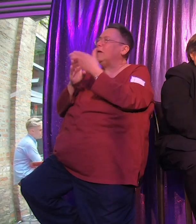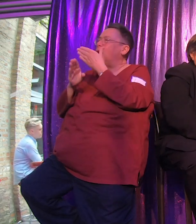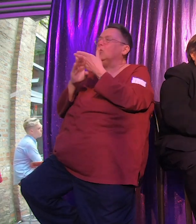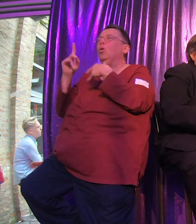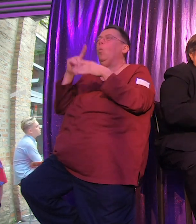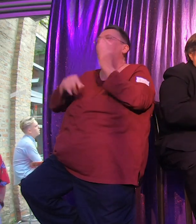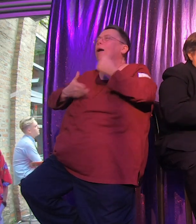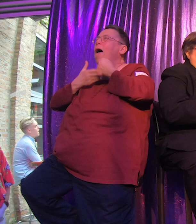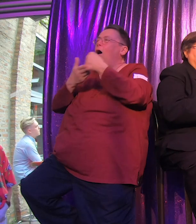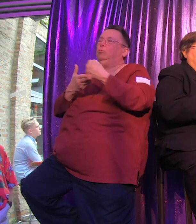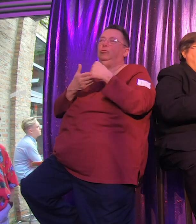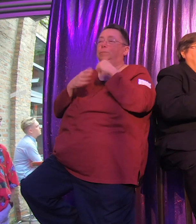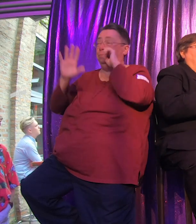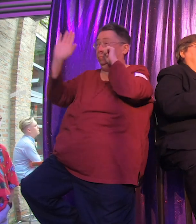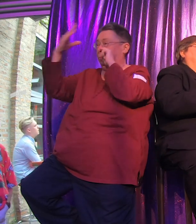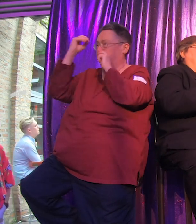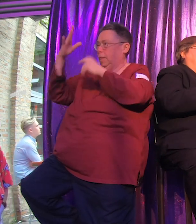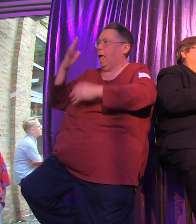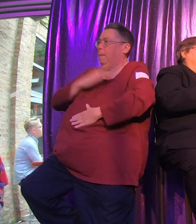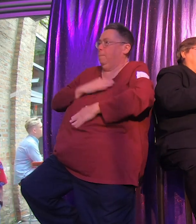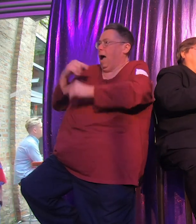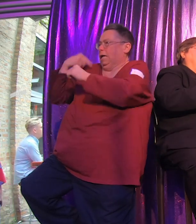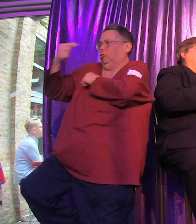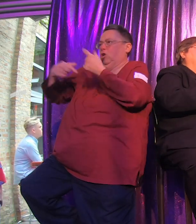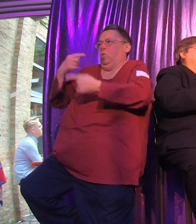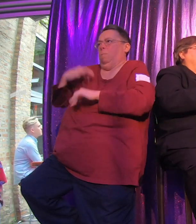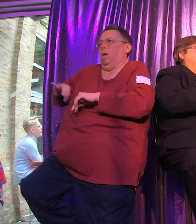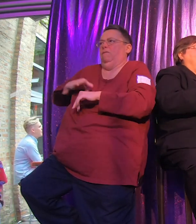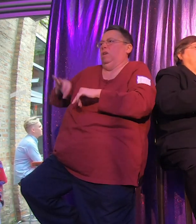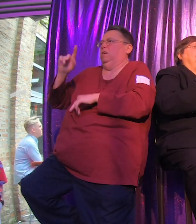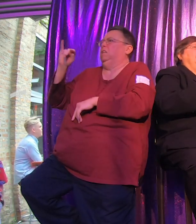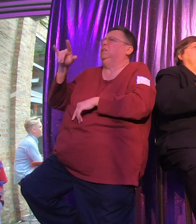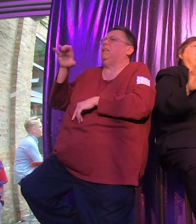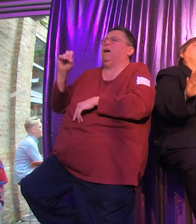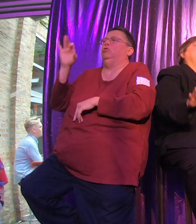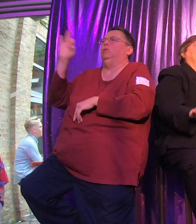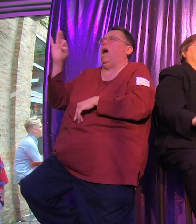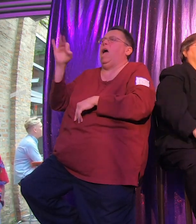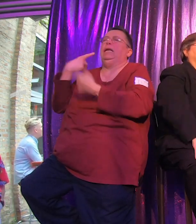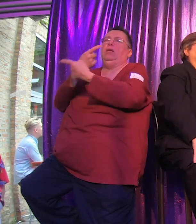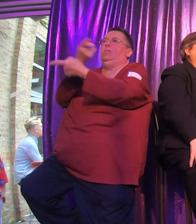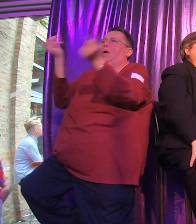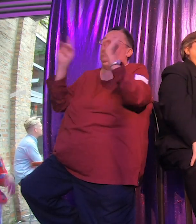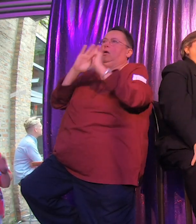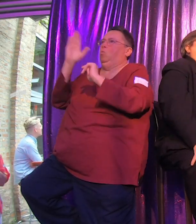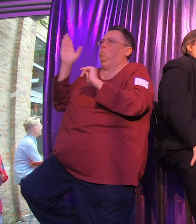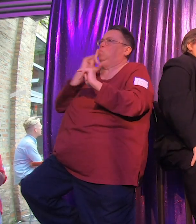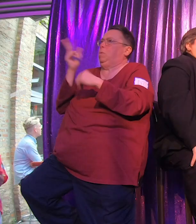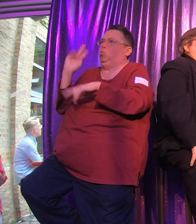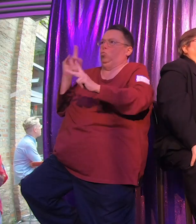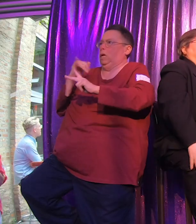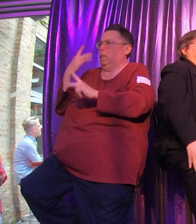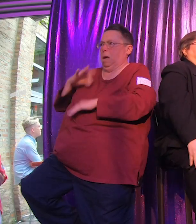you? Well, let me just say, my generation benefited from Title IX in ways that I don't think anybody will ever appreciate.